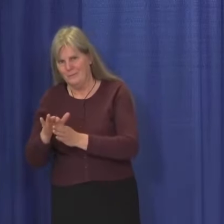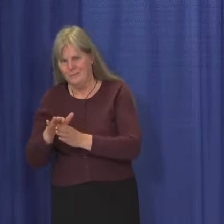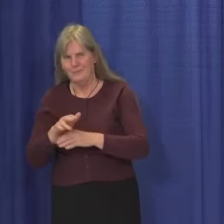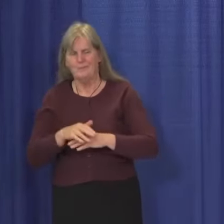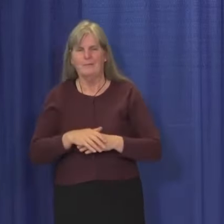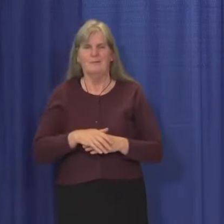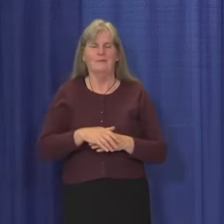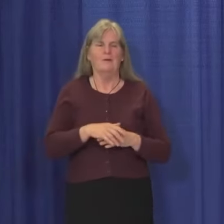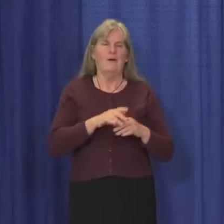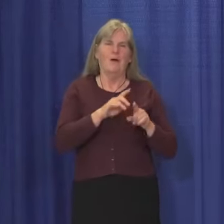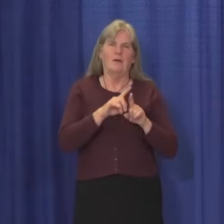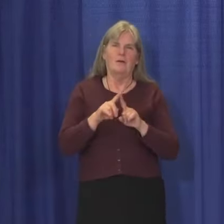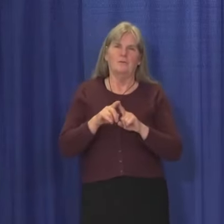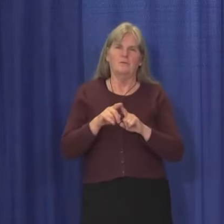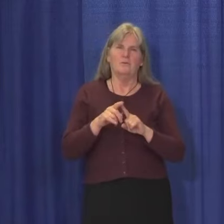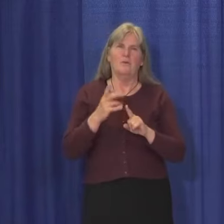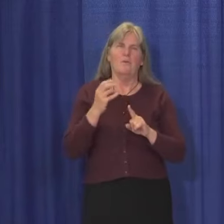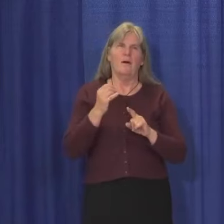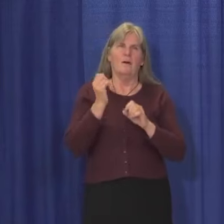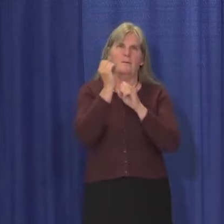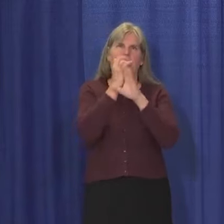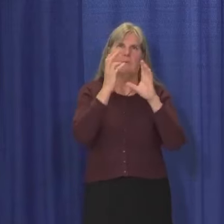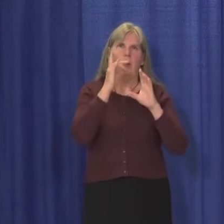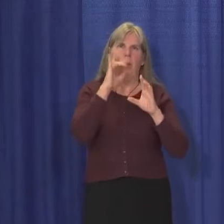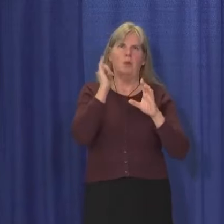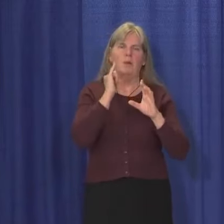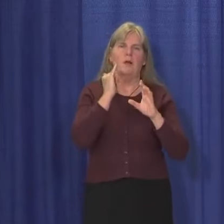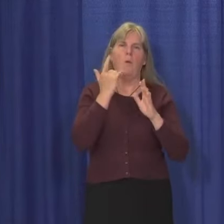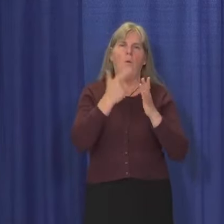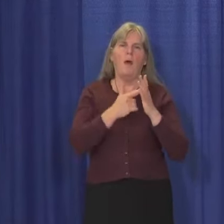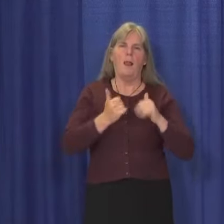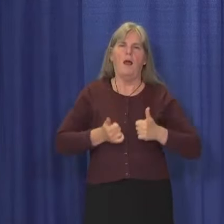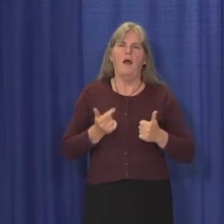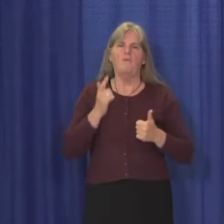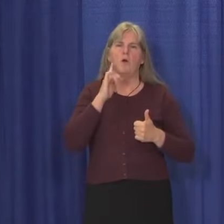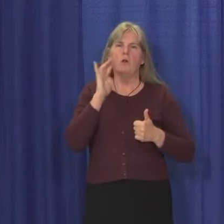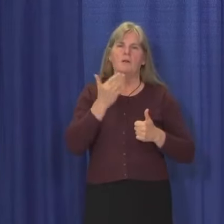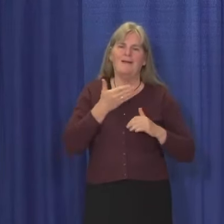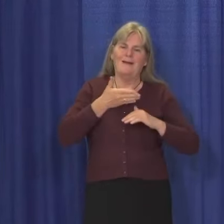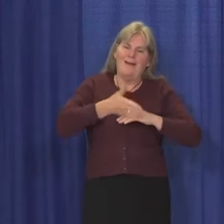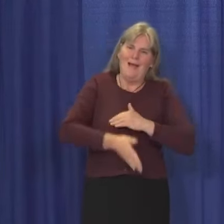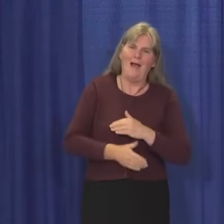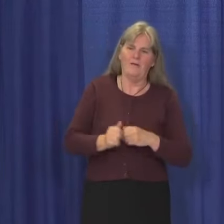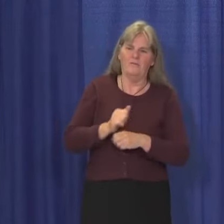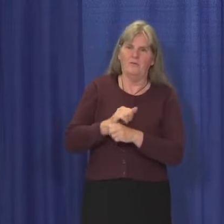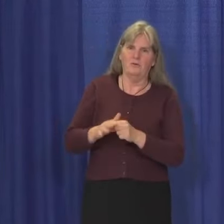life after the emergency and what does that look like. And I think that